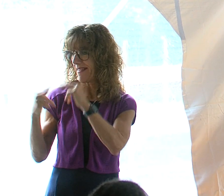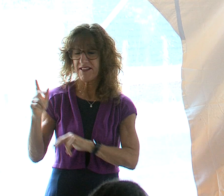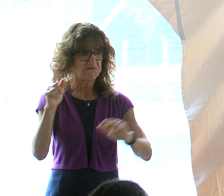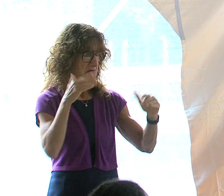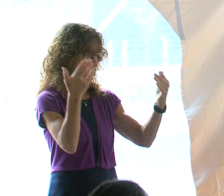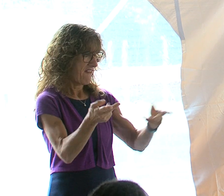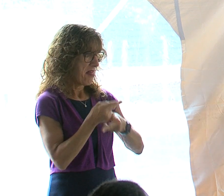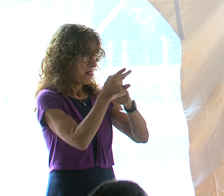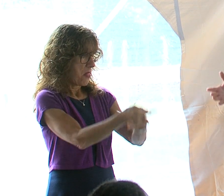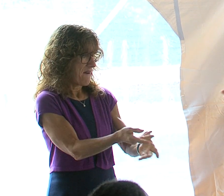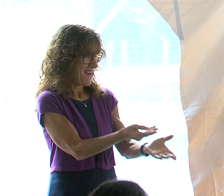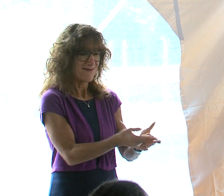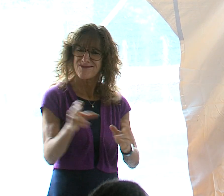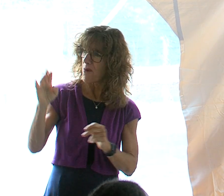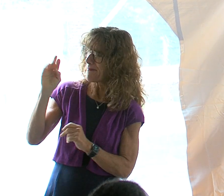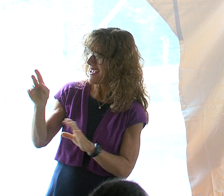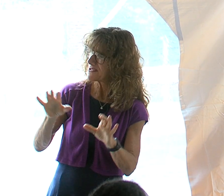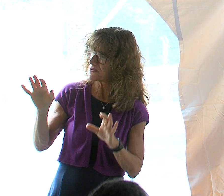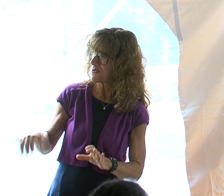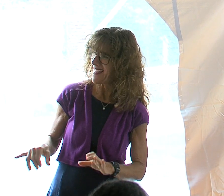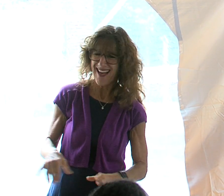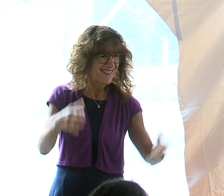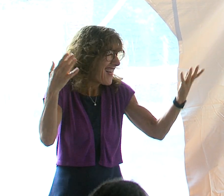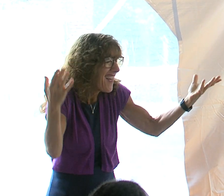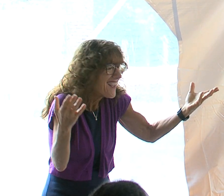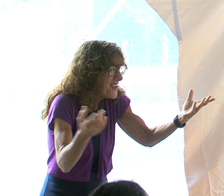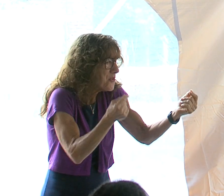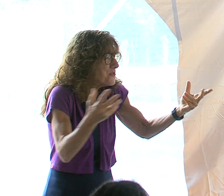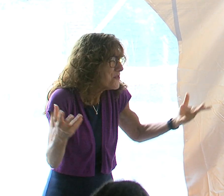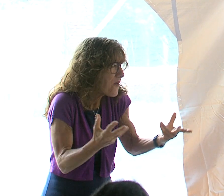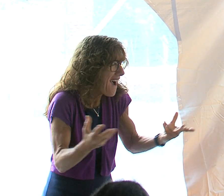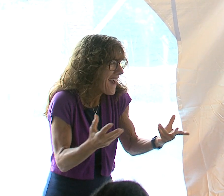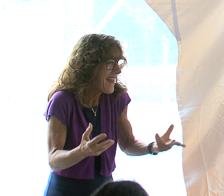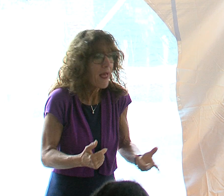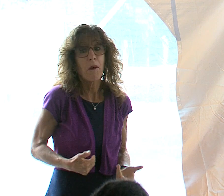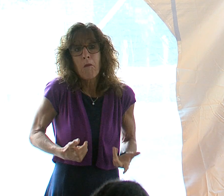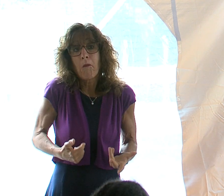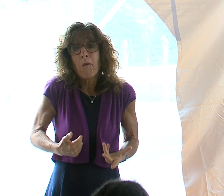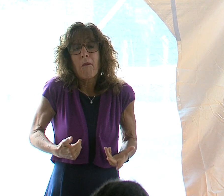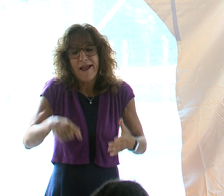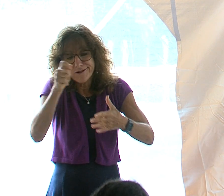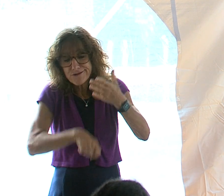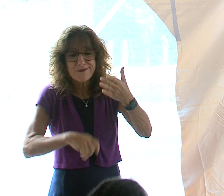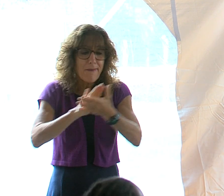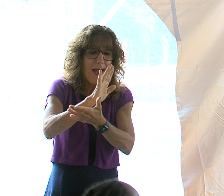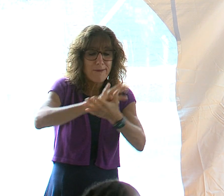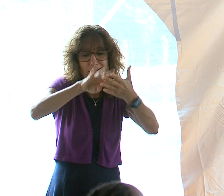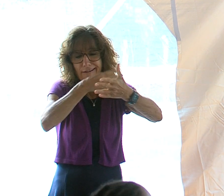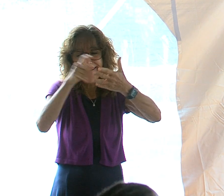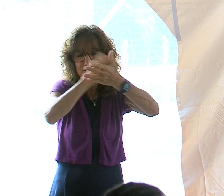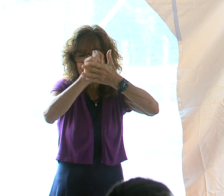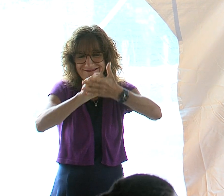provide the loans, the financing? I said, no, the banks do that. I'm like, then what do you do? Like, I just I just do a lot of spreadsheets. That's pretty much all I